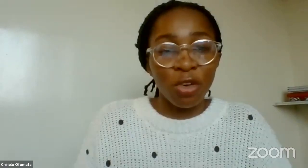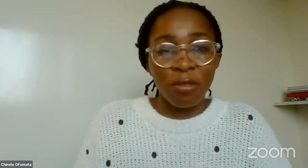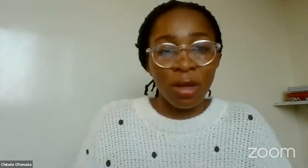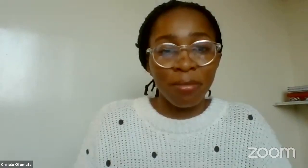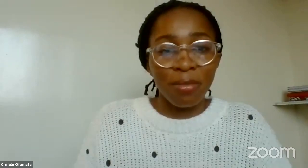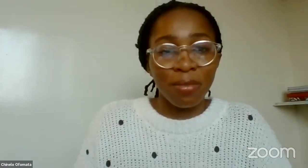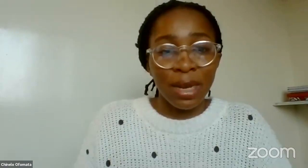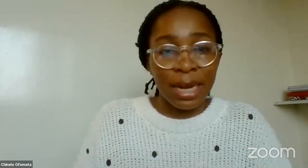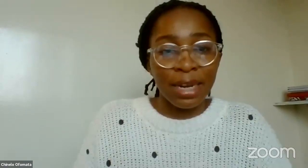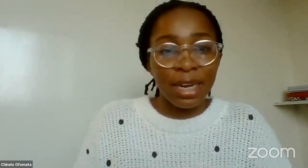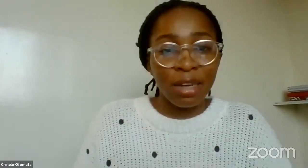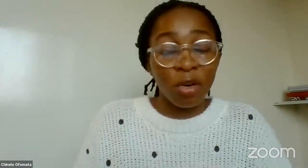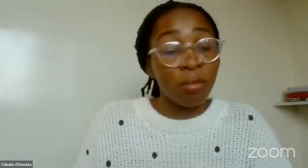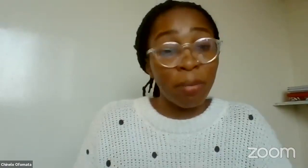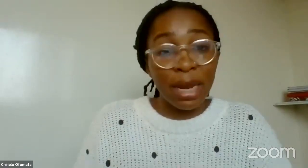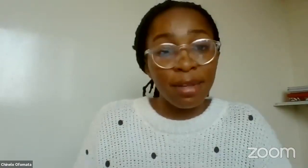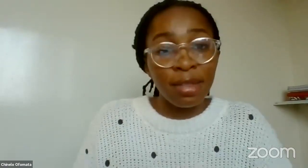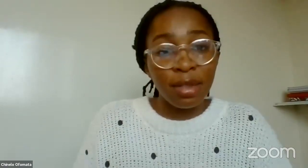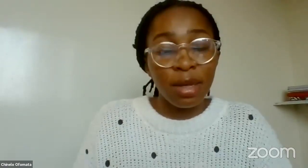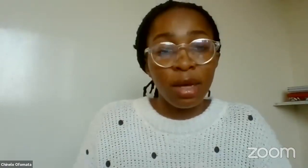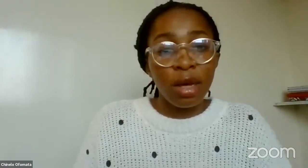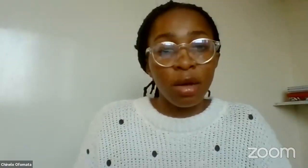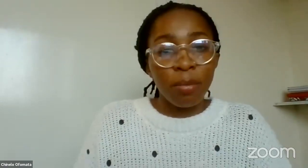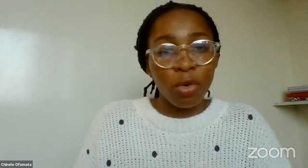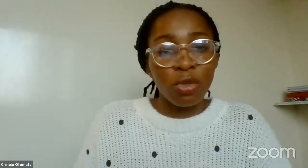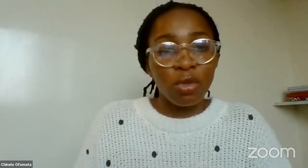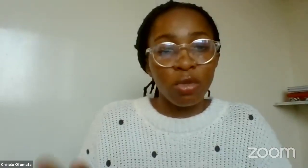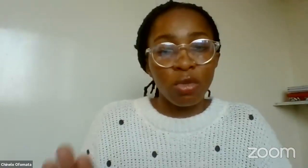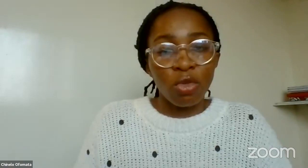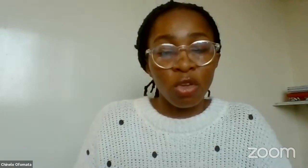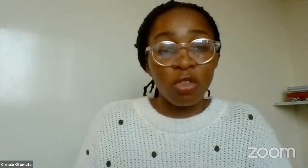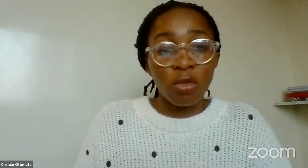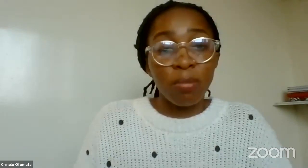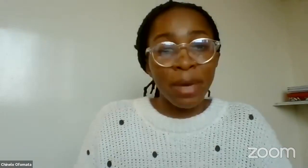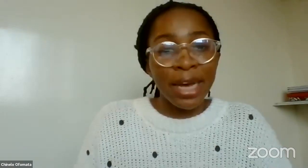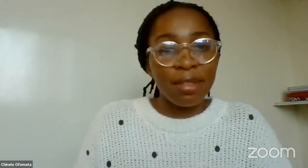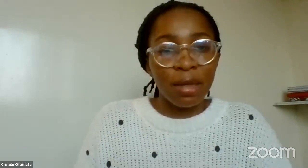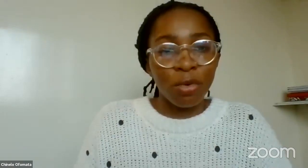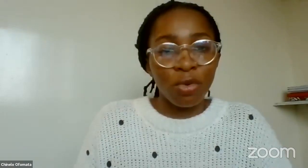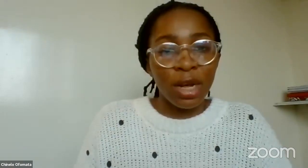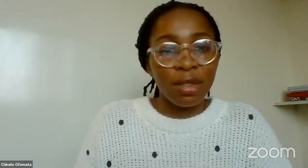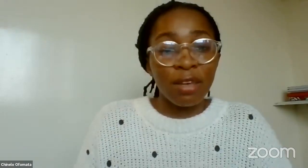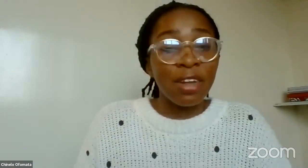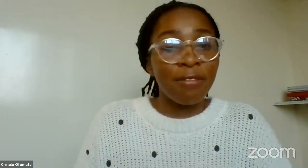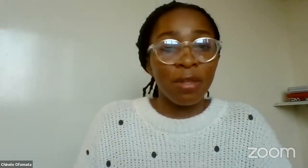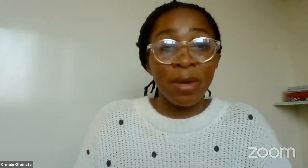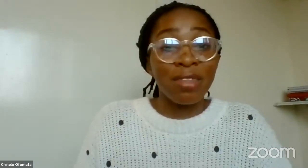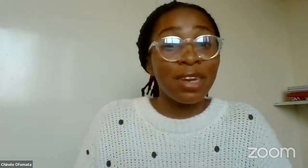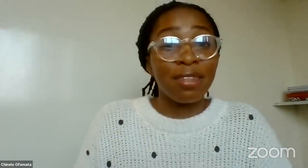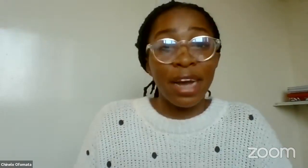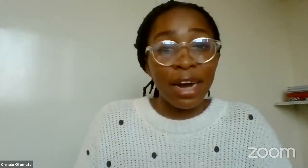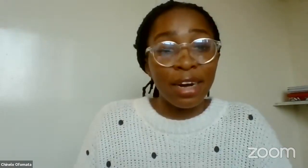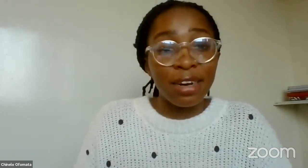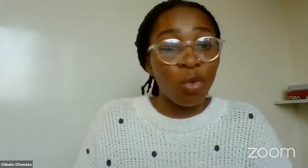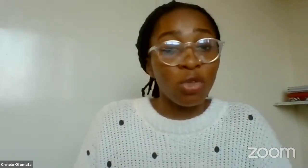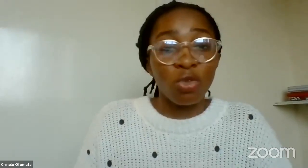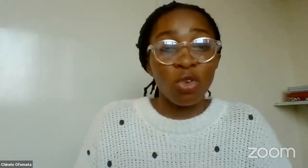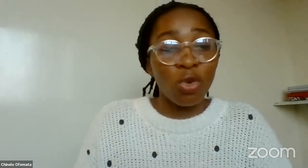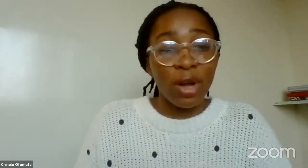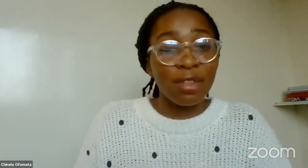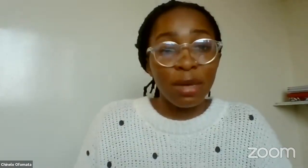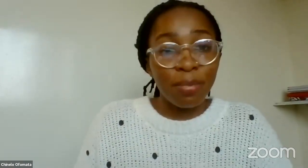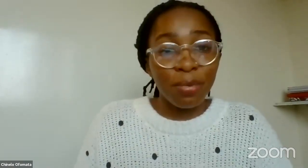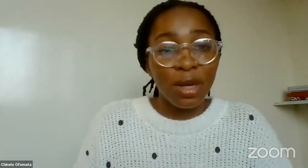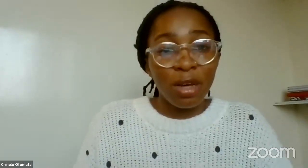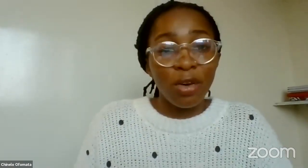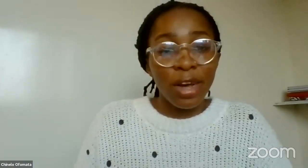to 50 of them in that day, or maybe less. But just make it simple so that even if the person is tired and wants to